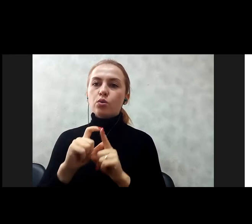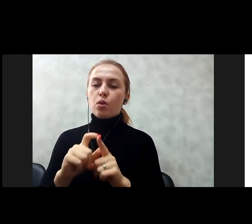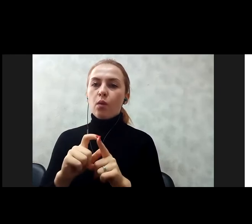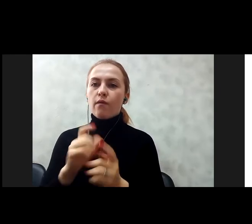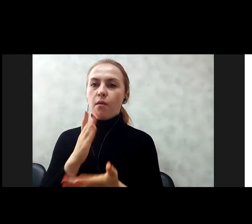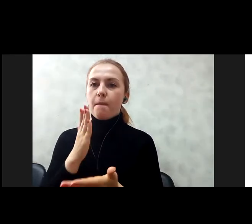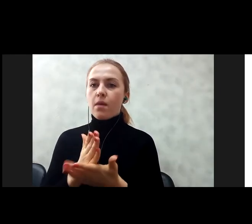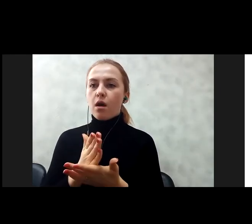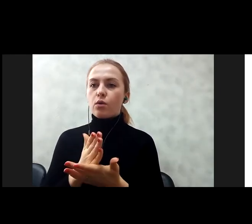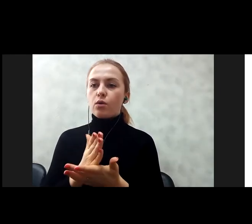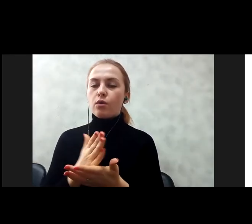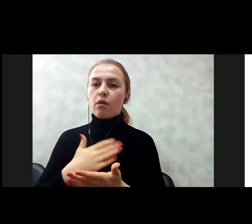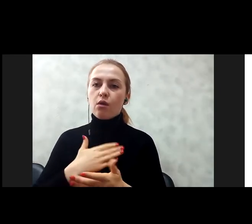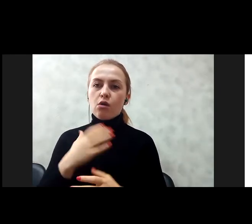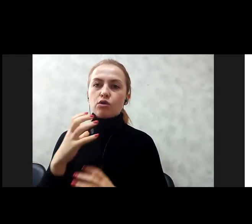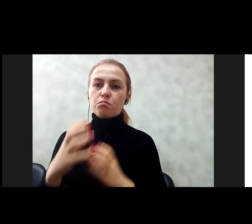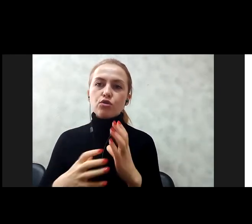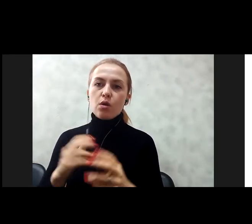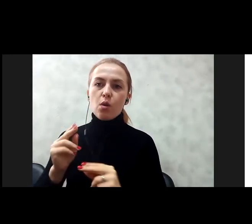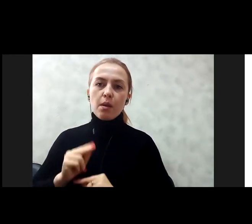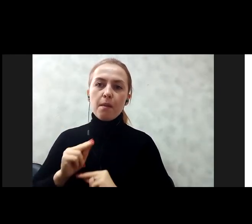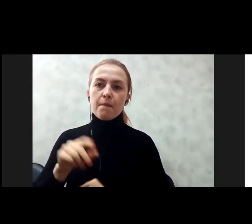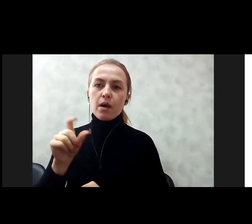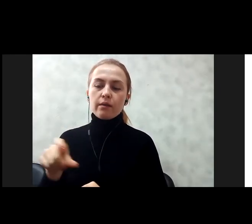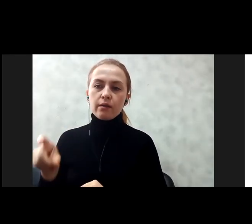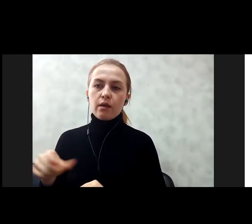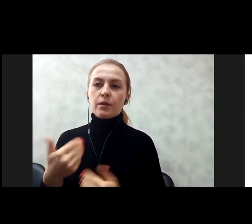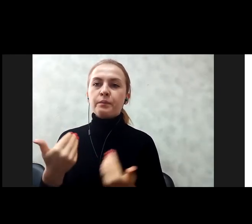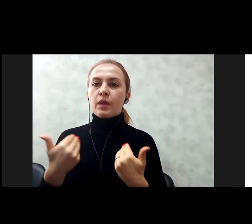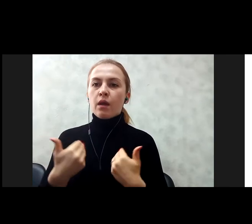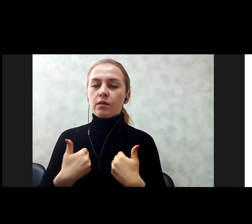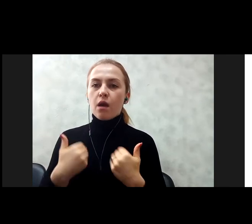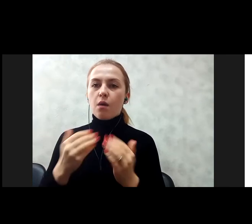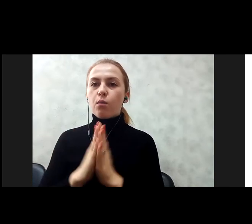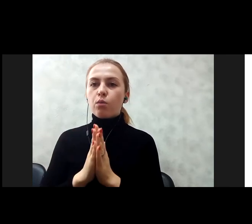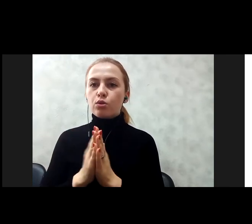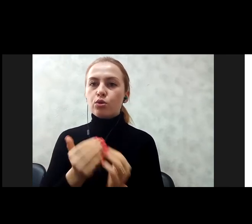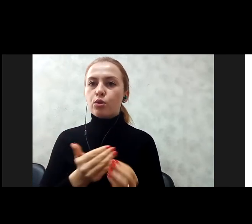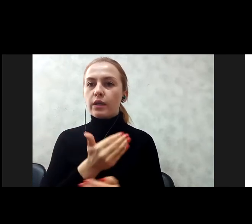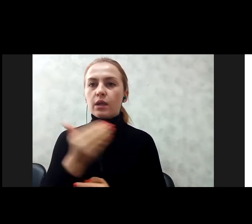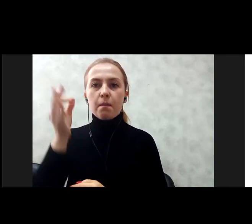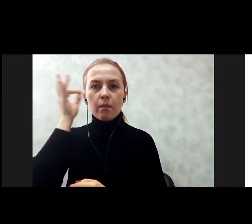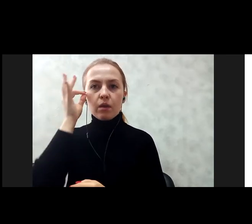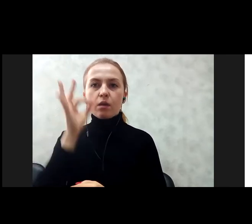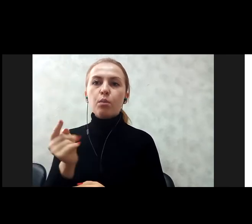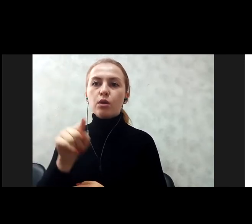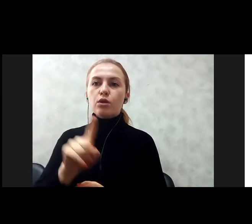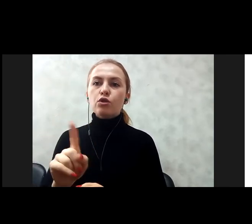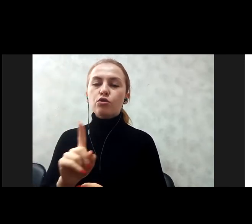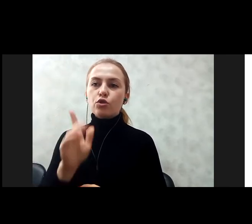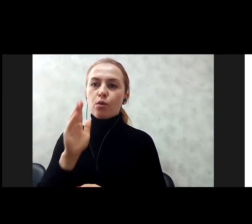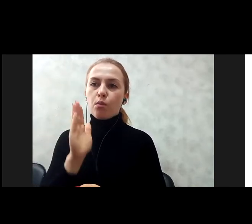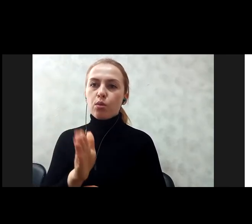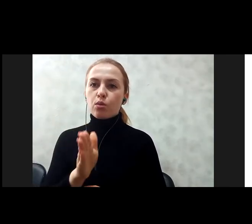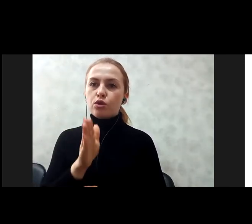general priorities, having in mind that there will be time also in the working groups to present more details. And I